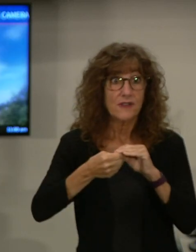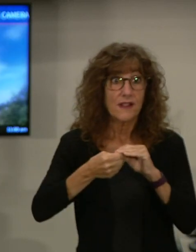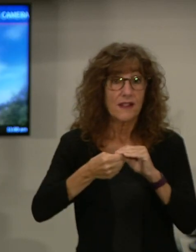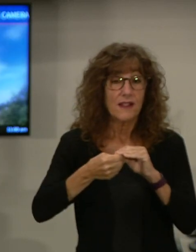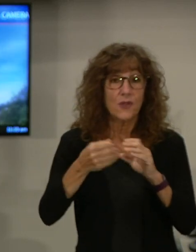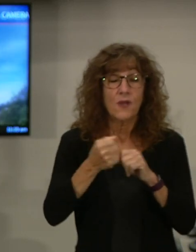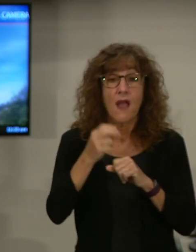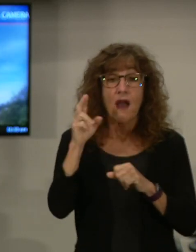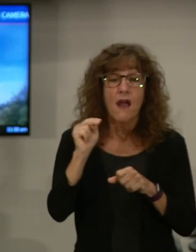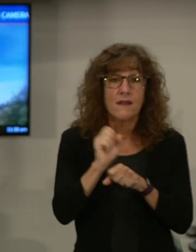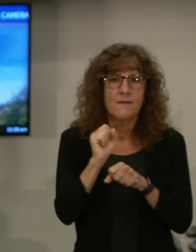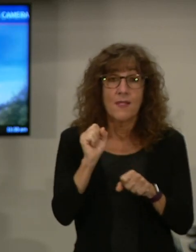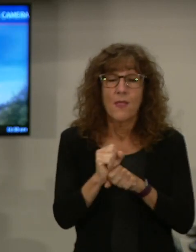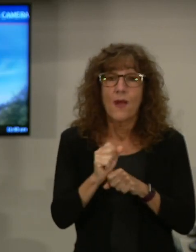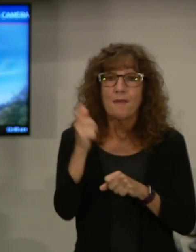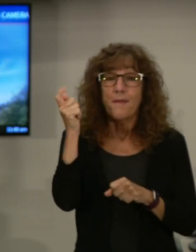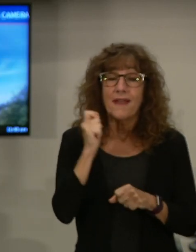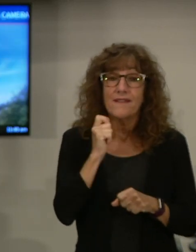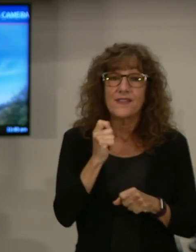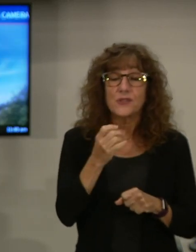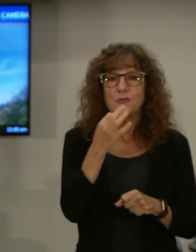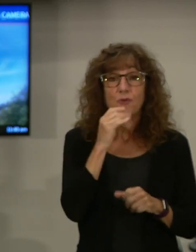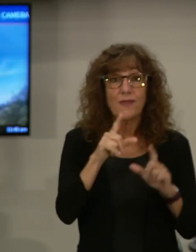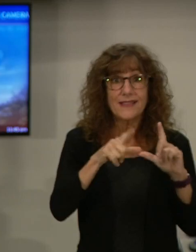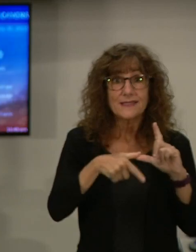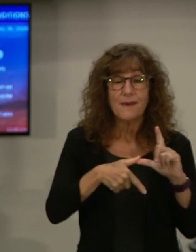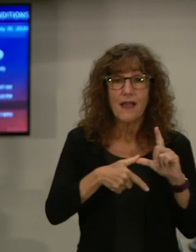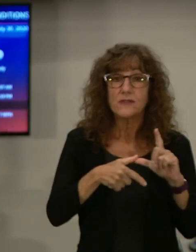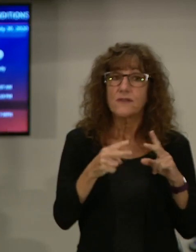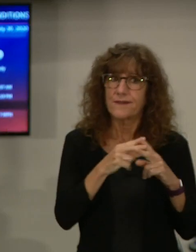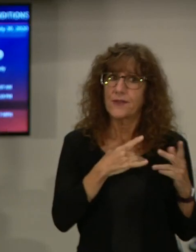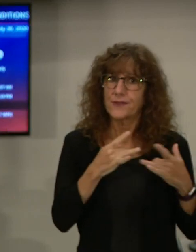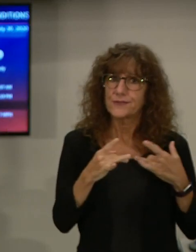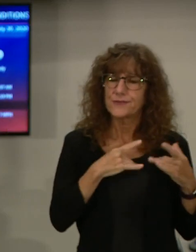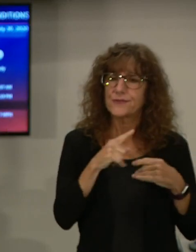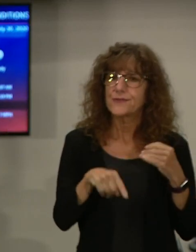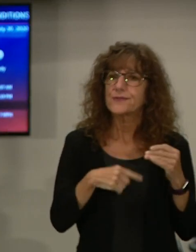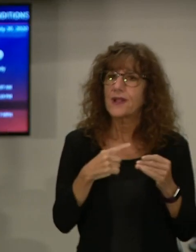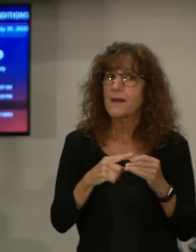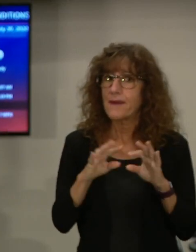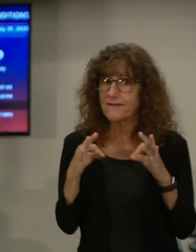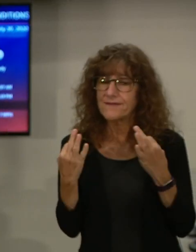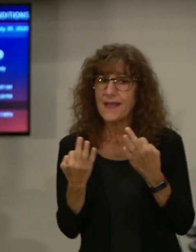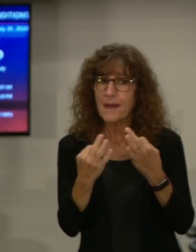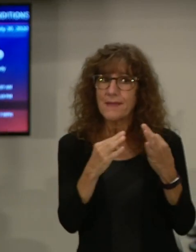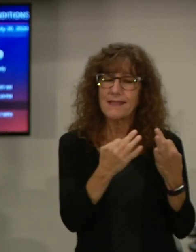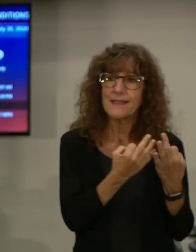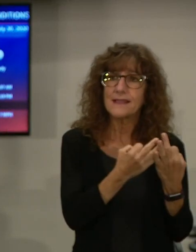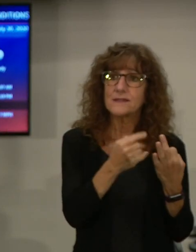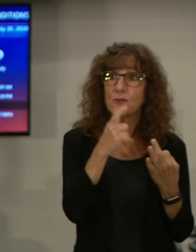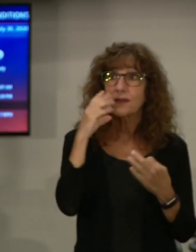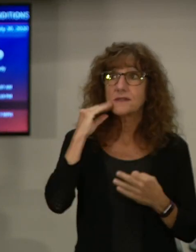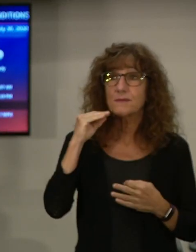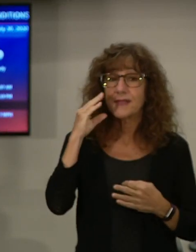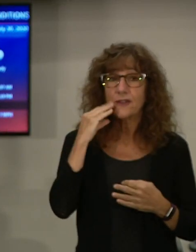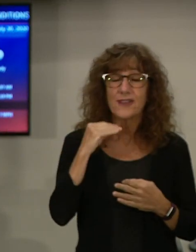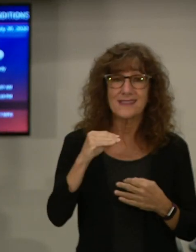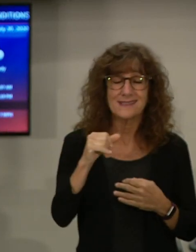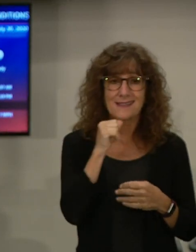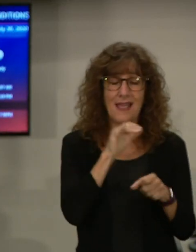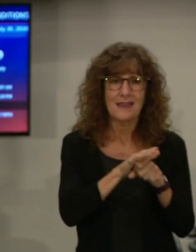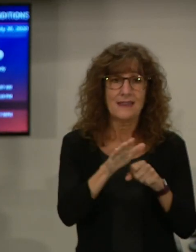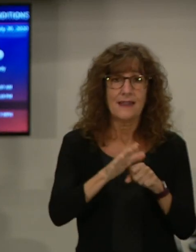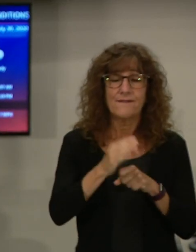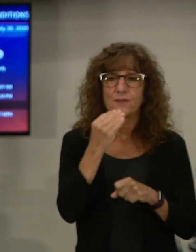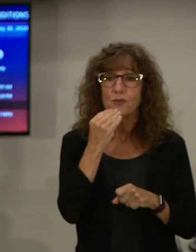the unemployment benefits will soon be expiring. So we're very concerned about our families who are experiencing food insecurities. Now,